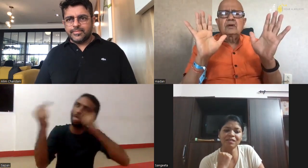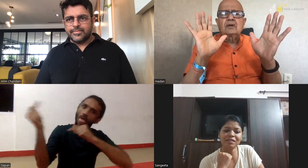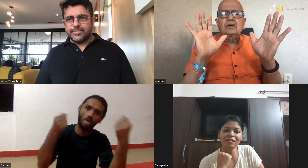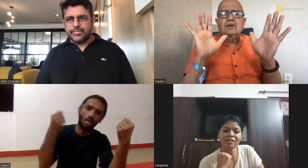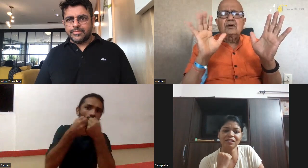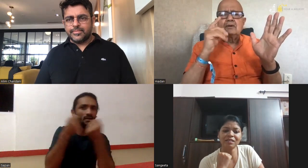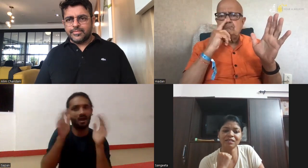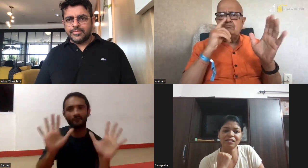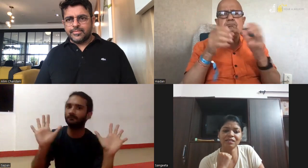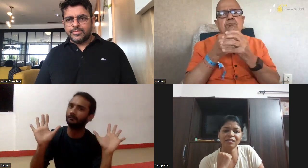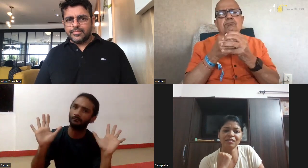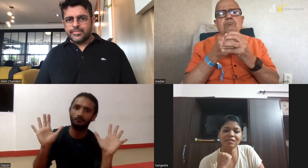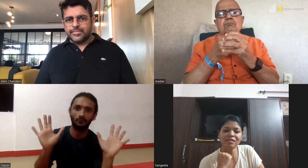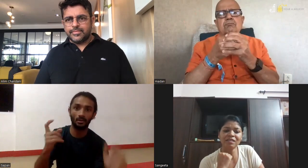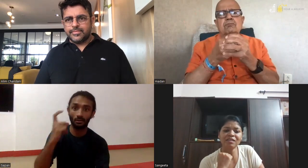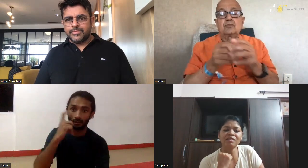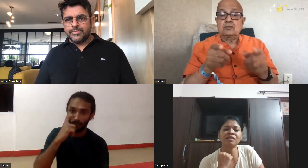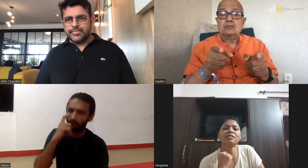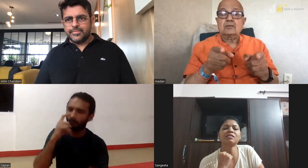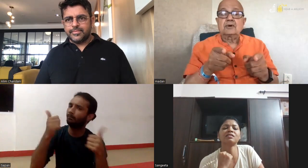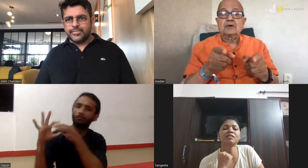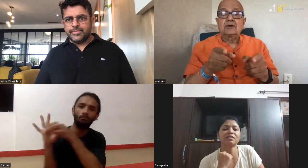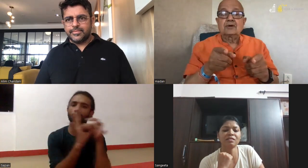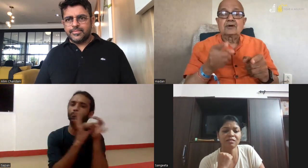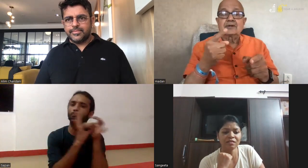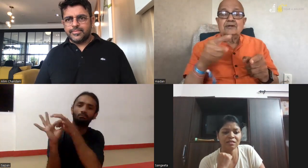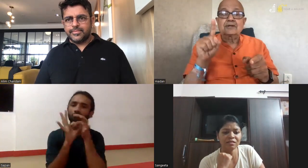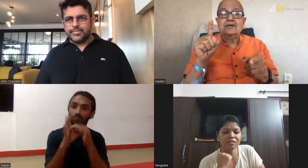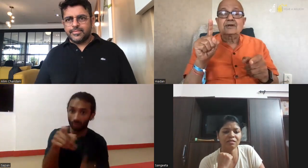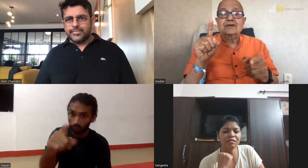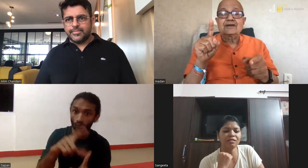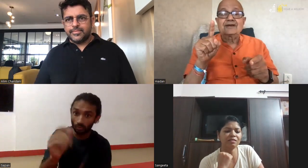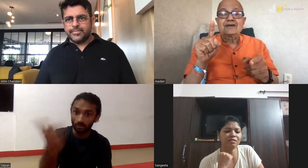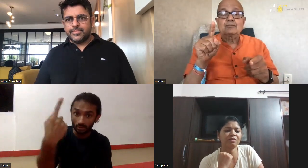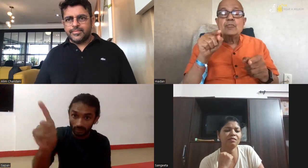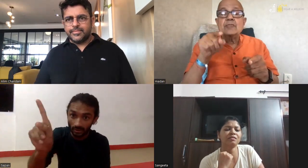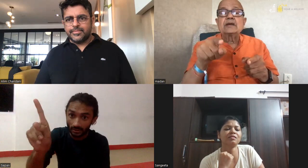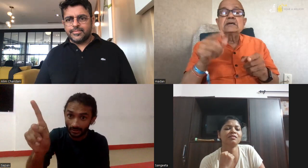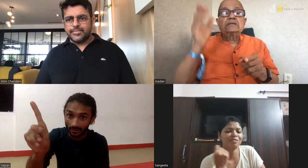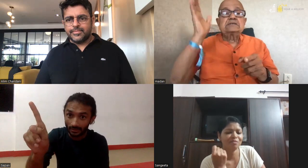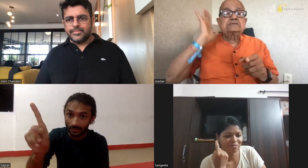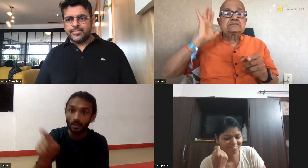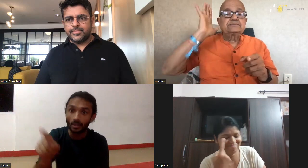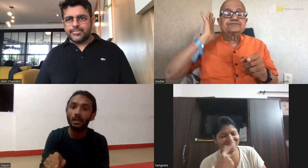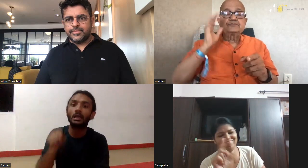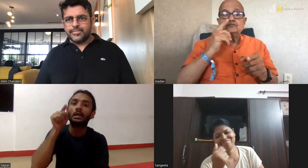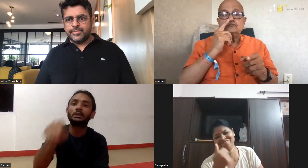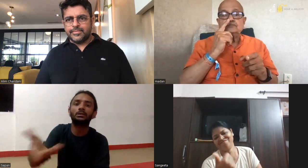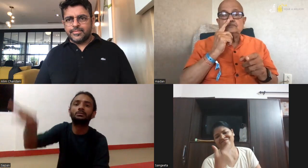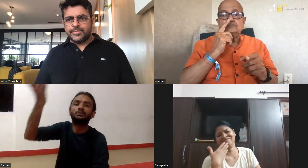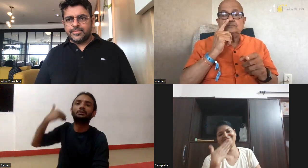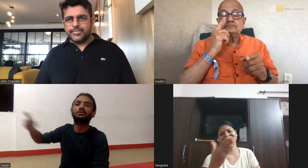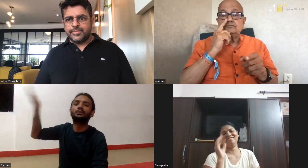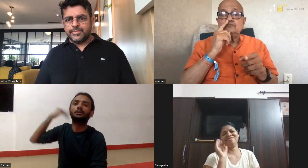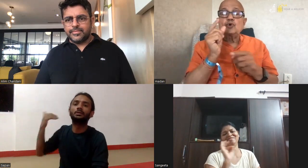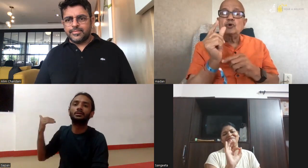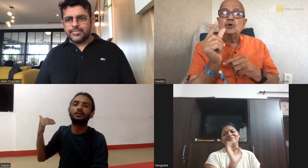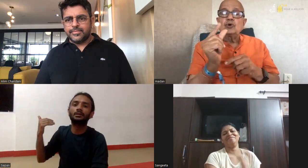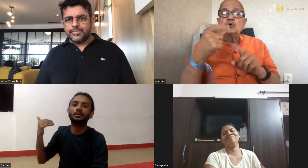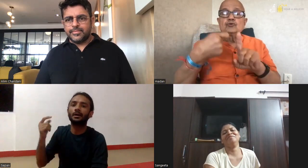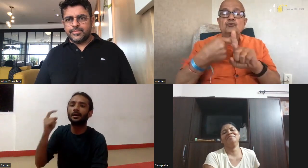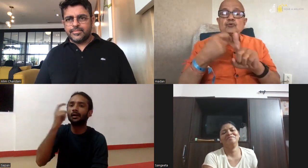school can do this. We have certain options. We'll see. All of us coming together and probably record. Yeah,